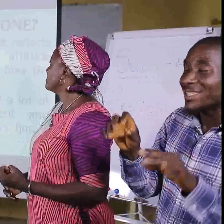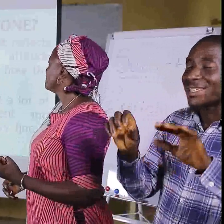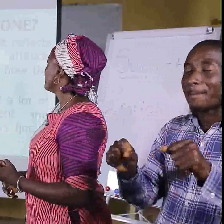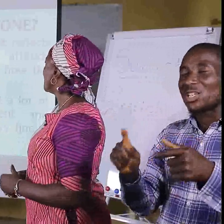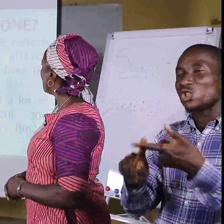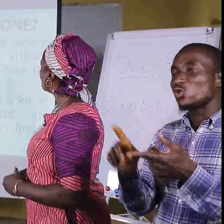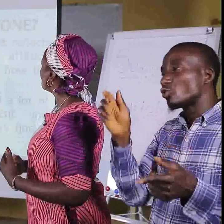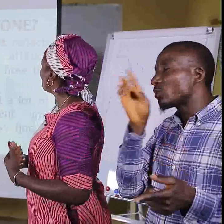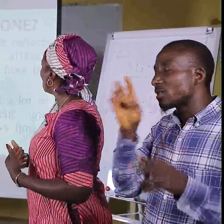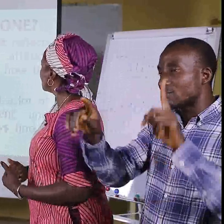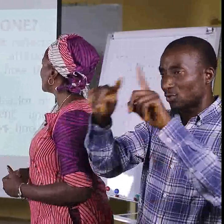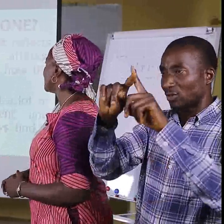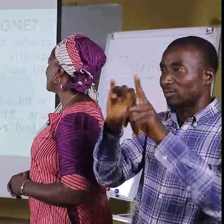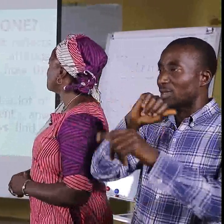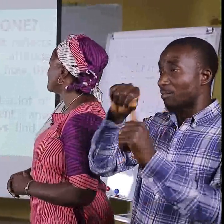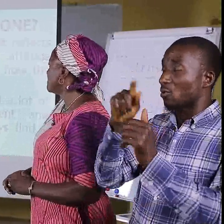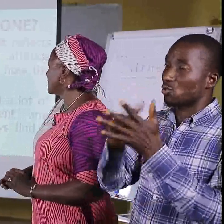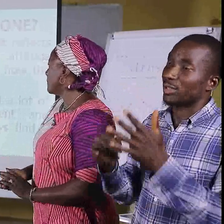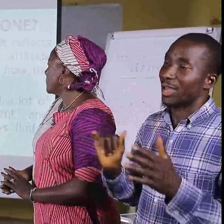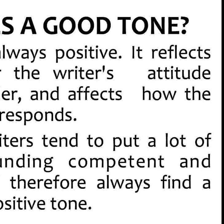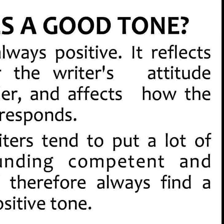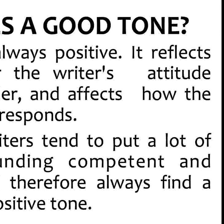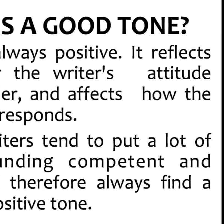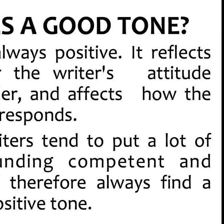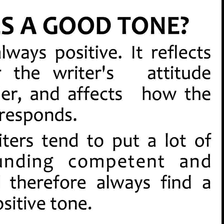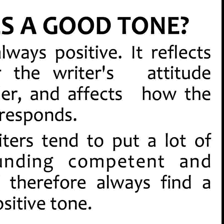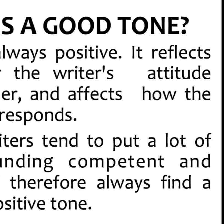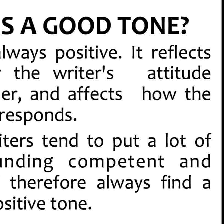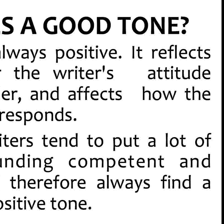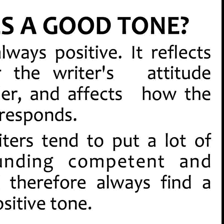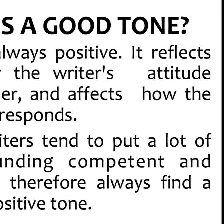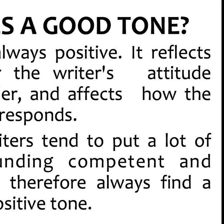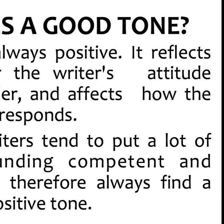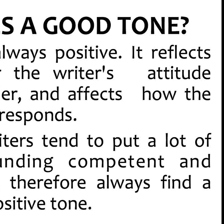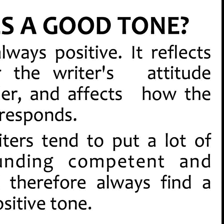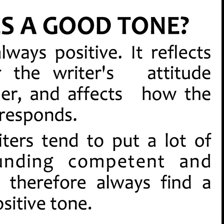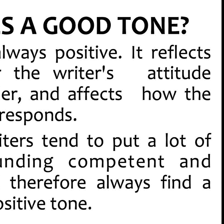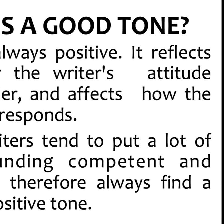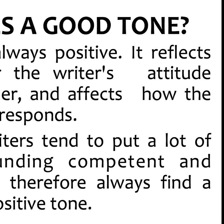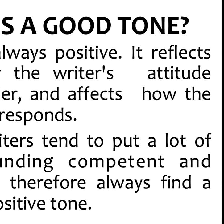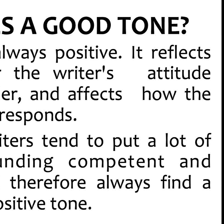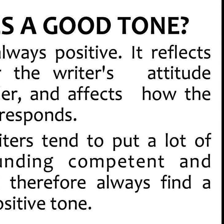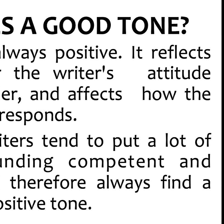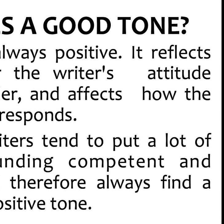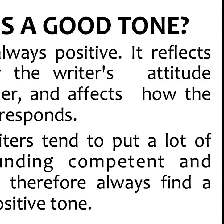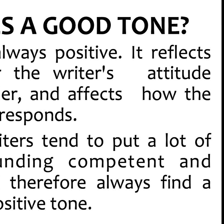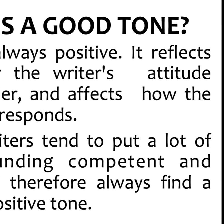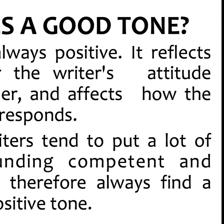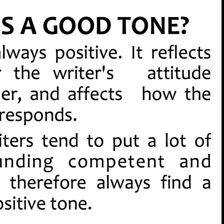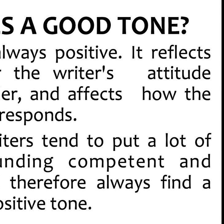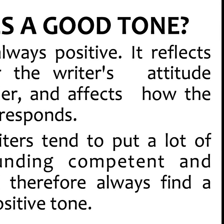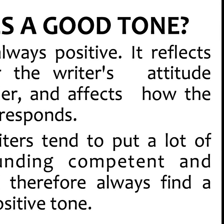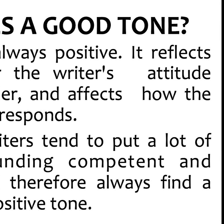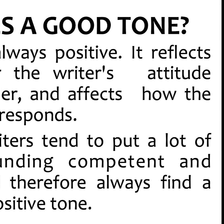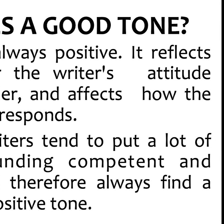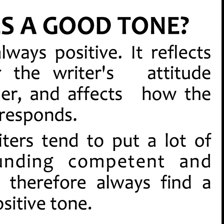positive about what I have within me. Now, speakers and writers tend to put a lot of effort into sounding